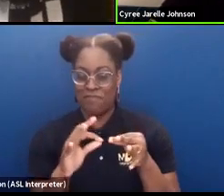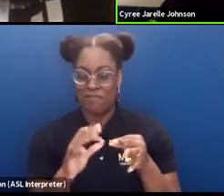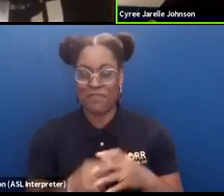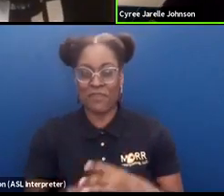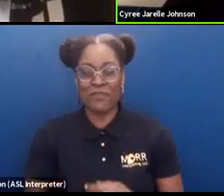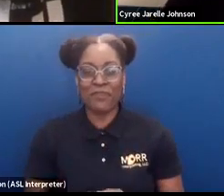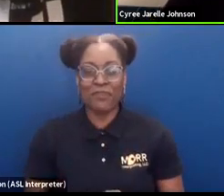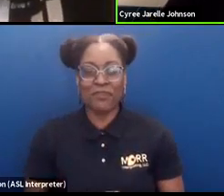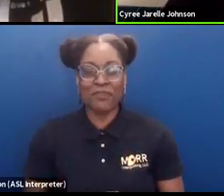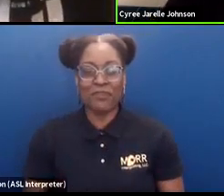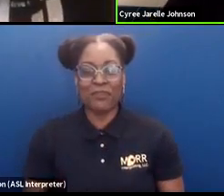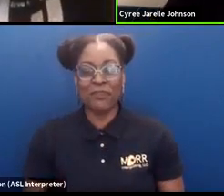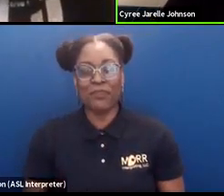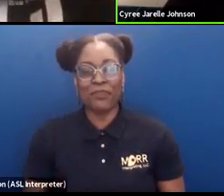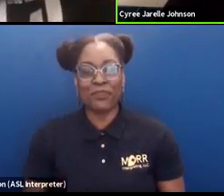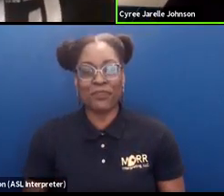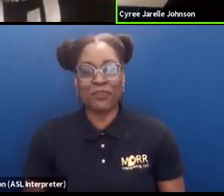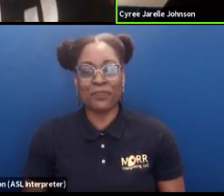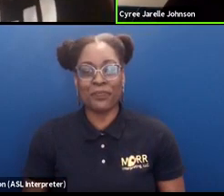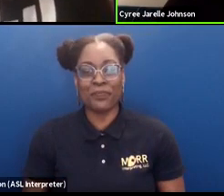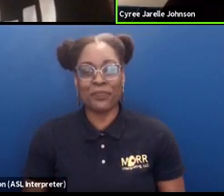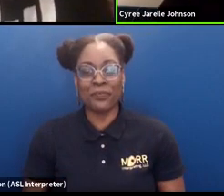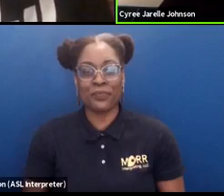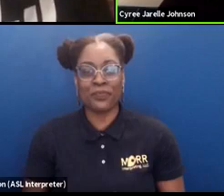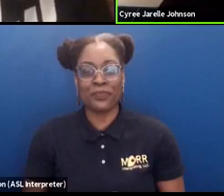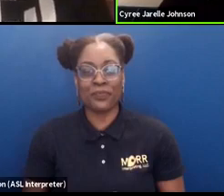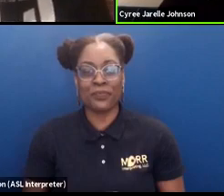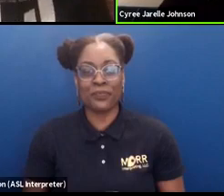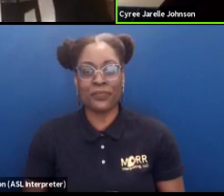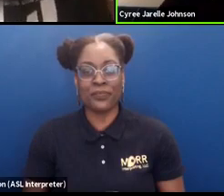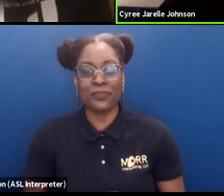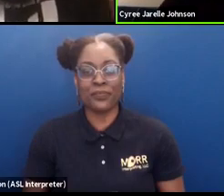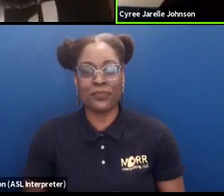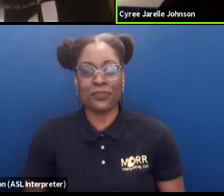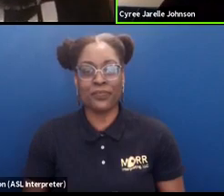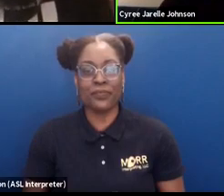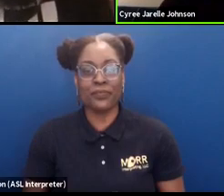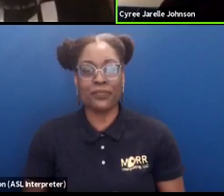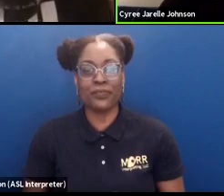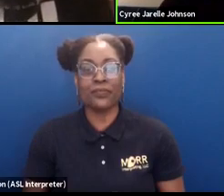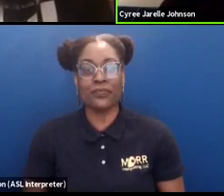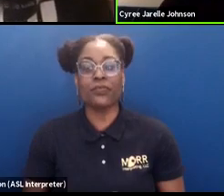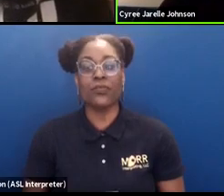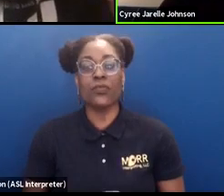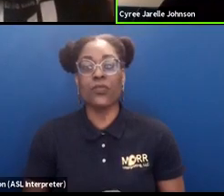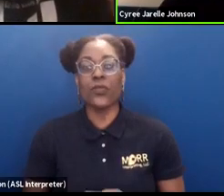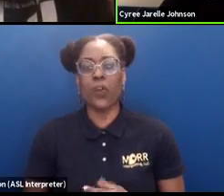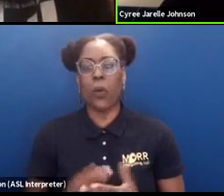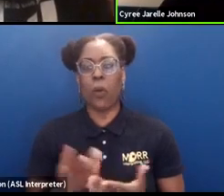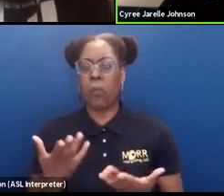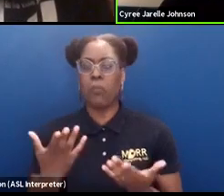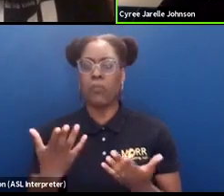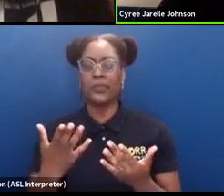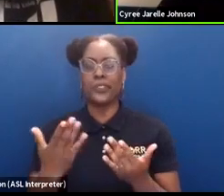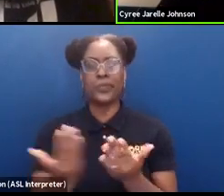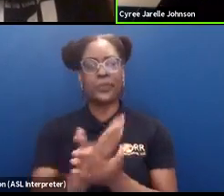Okay, yeah. So this is actually not something new. So last year,